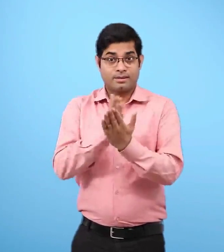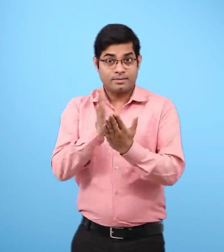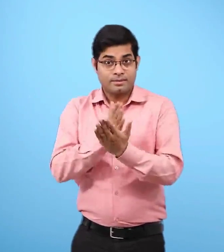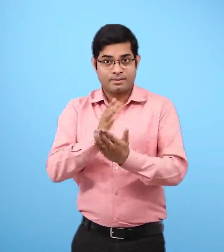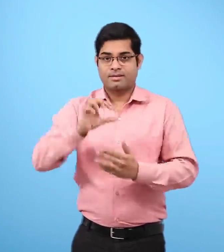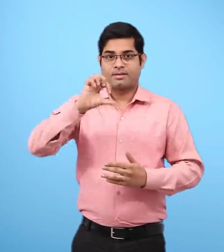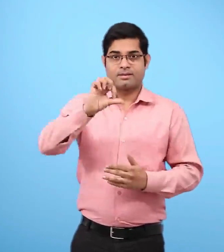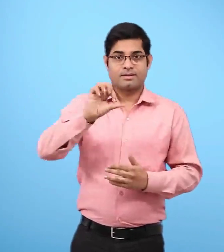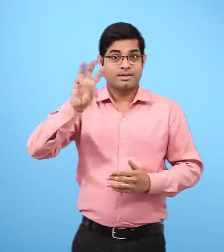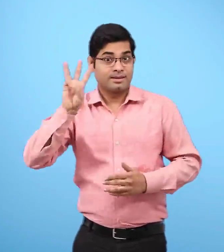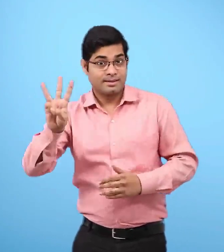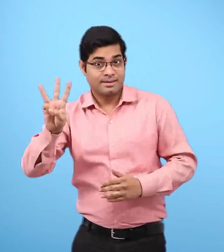Page 93.